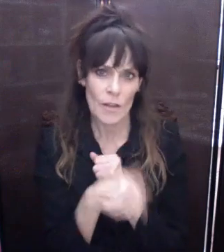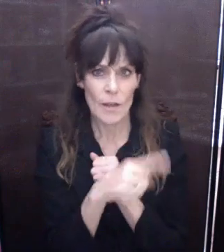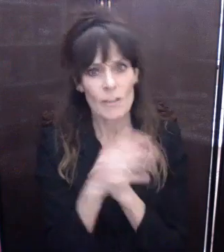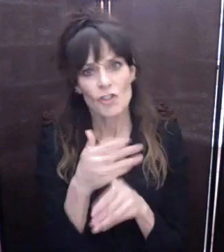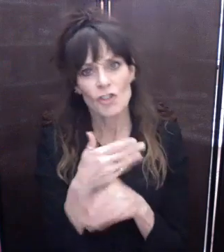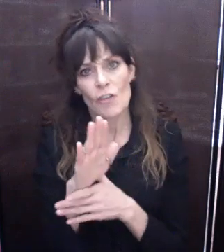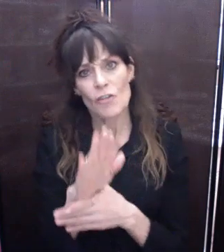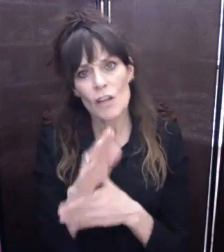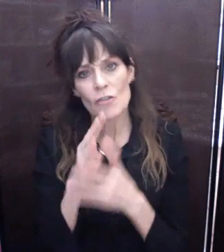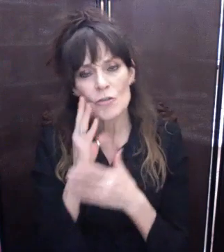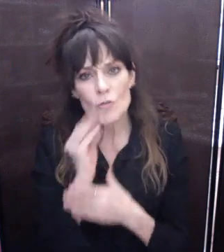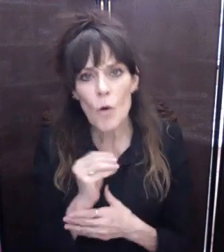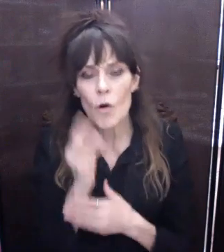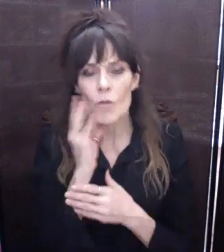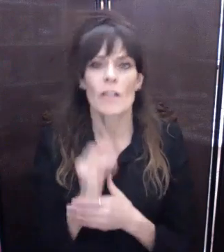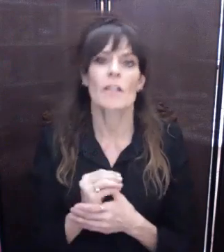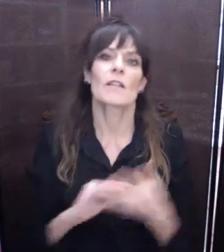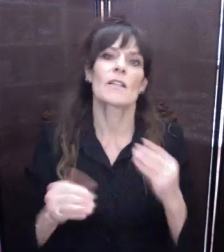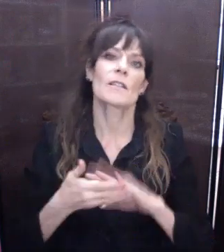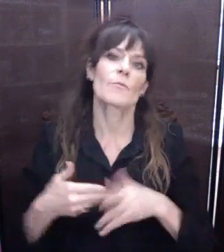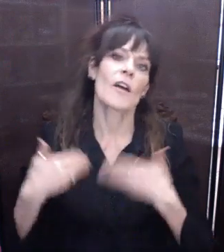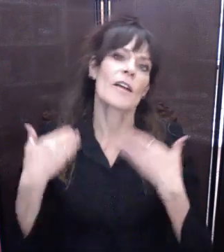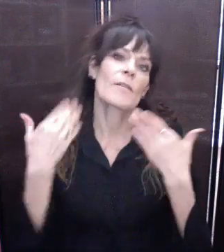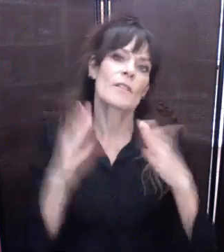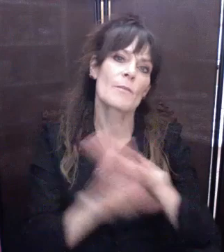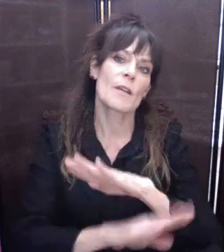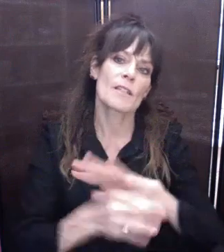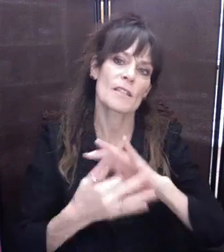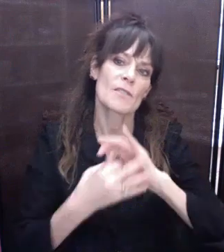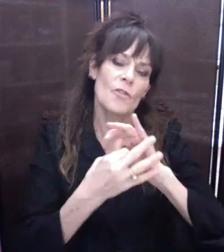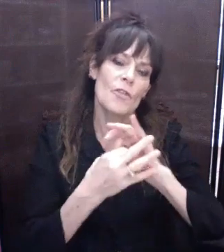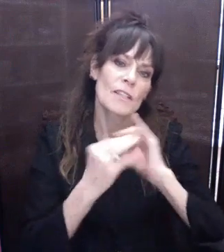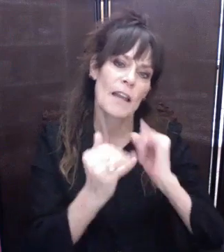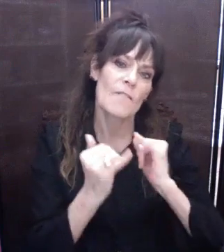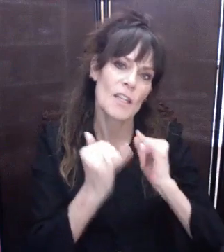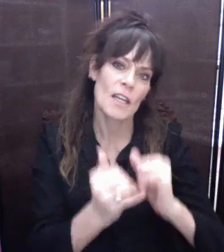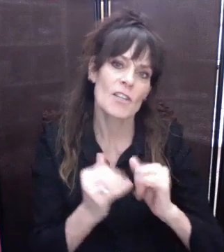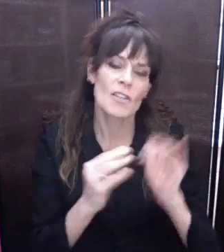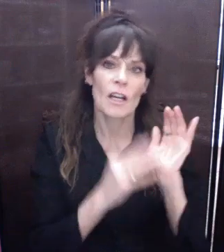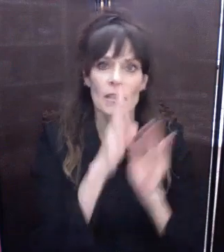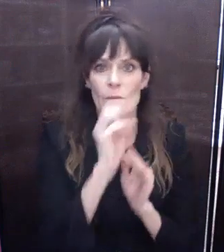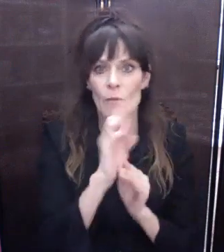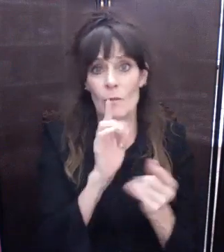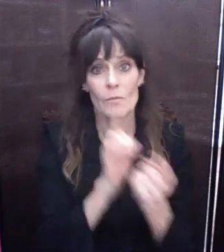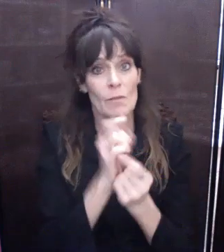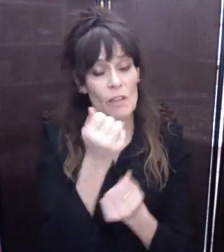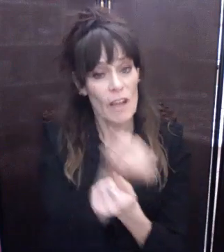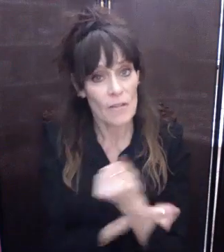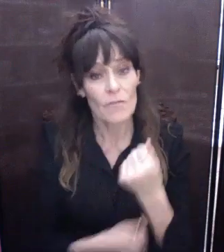their experience, basically to provide them with a basis for identification. Dr. Bob would meet with every one of these guys and tell them the hopelessness